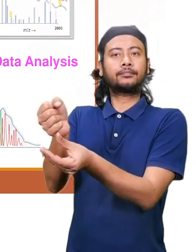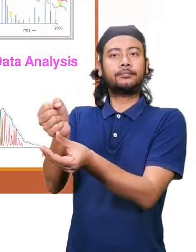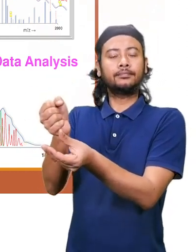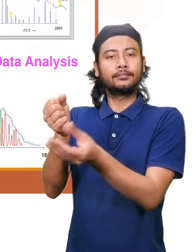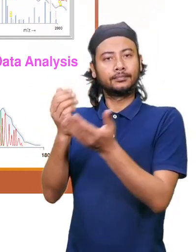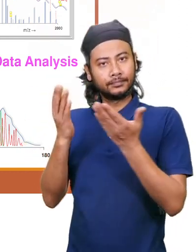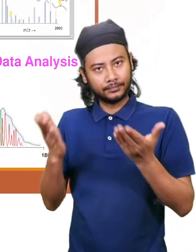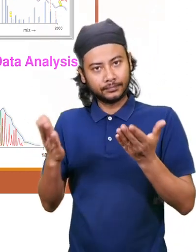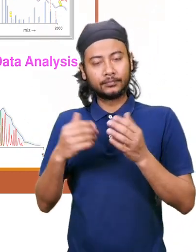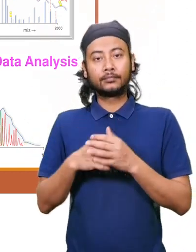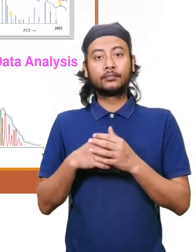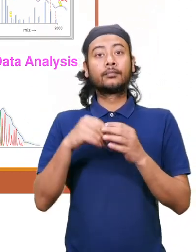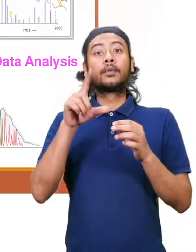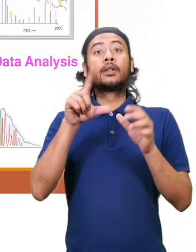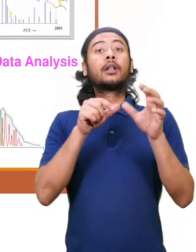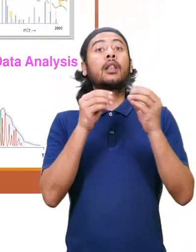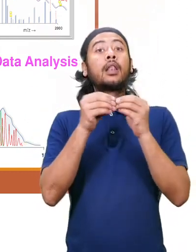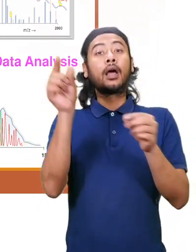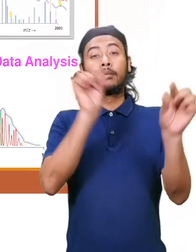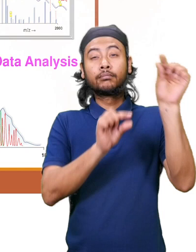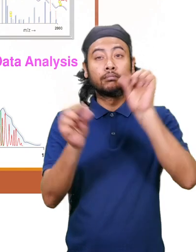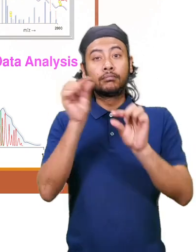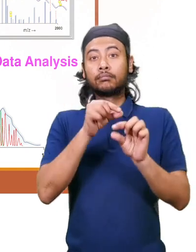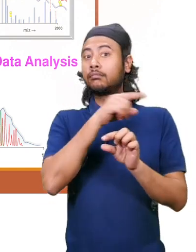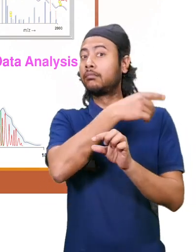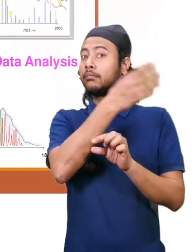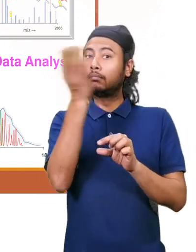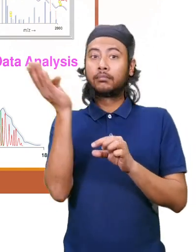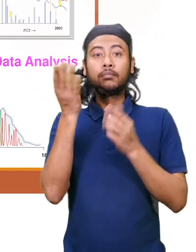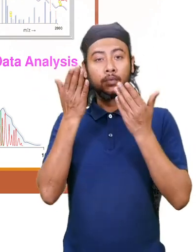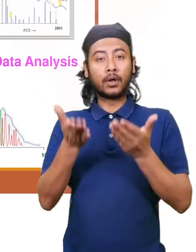spectrometry, and mostly these days